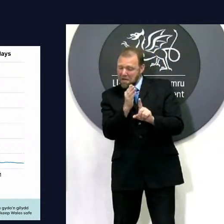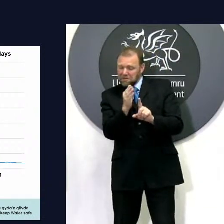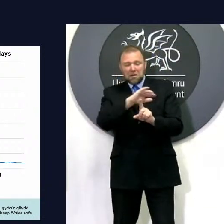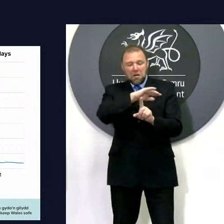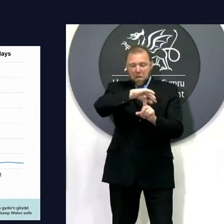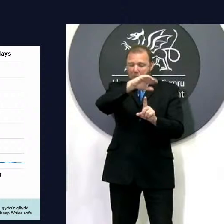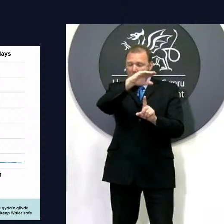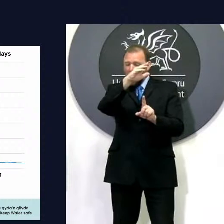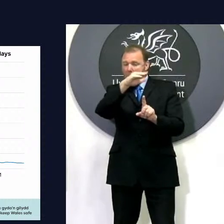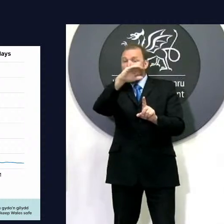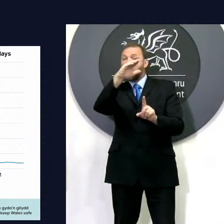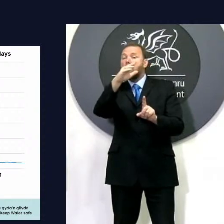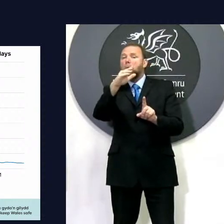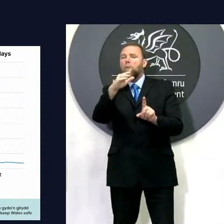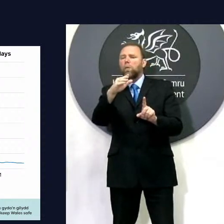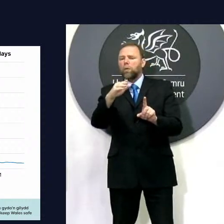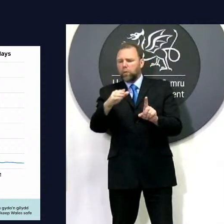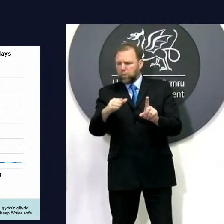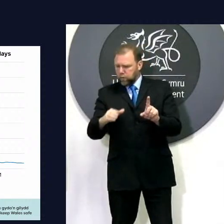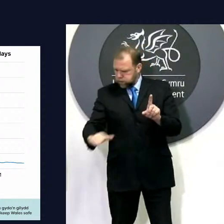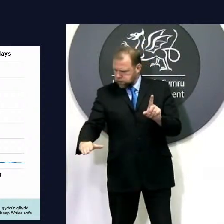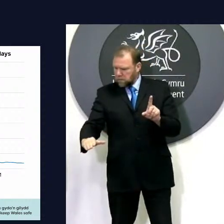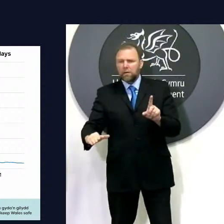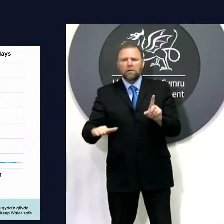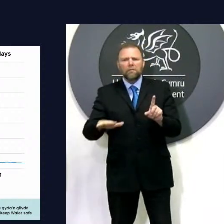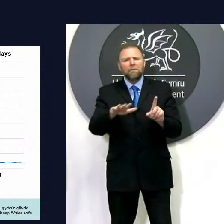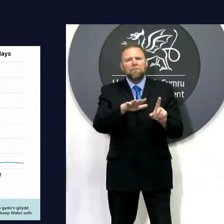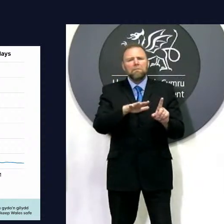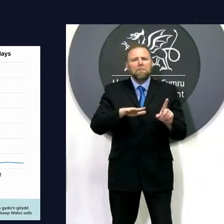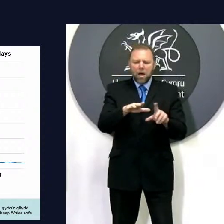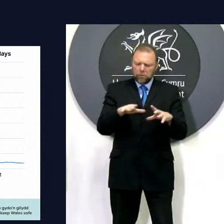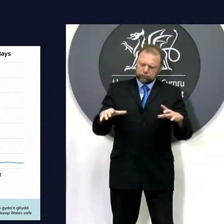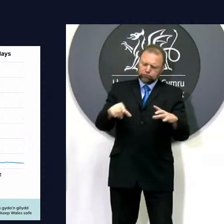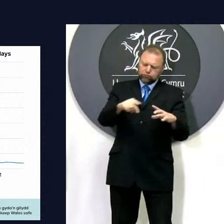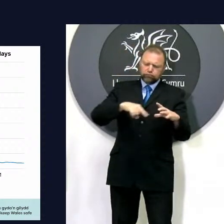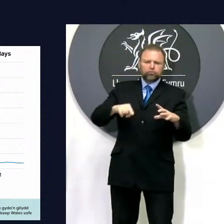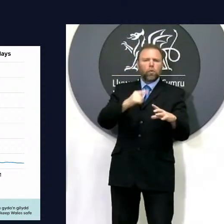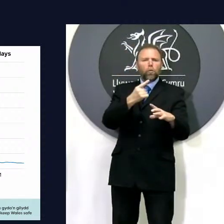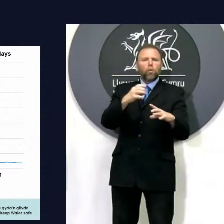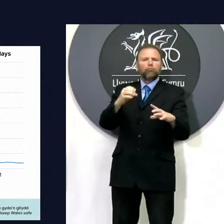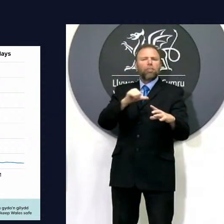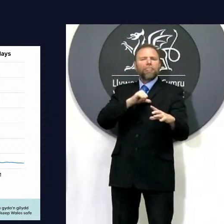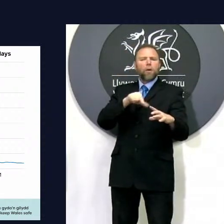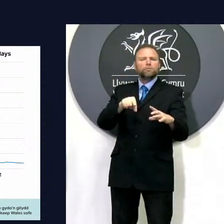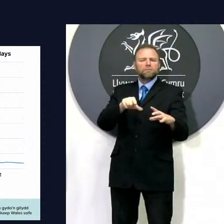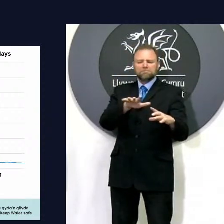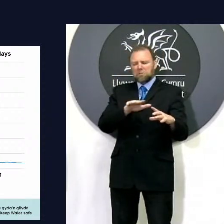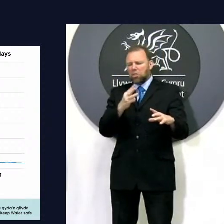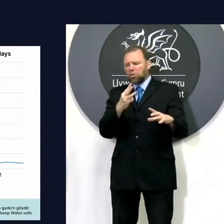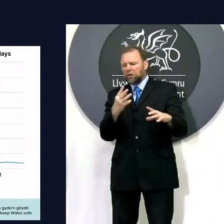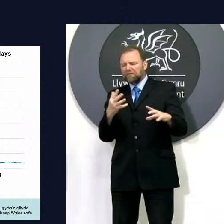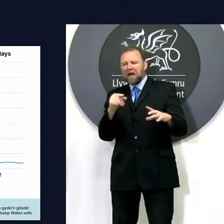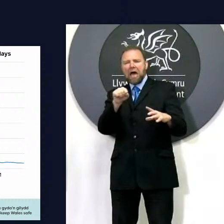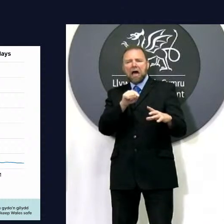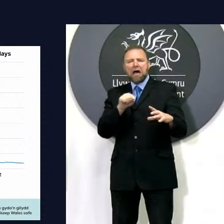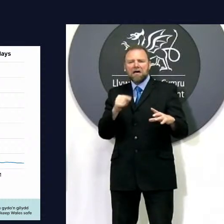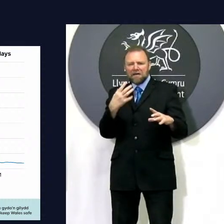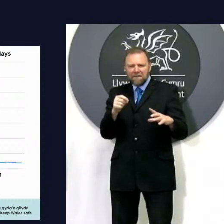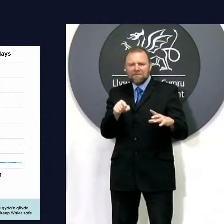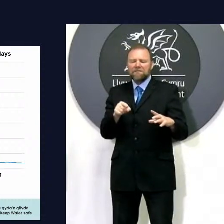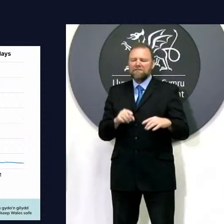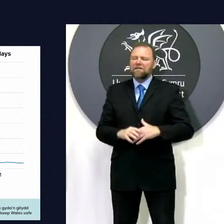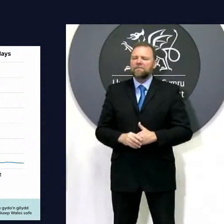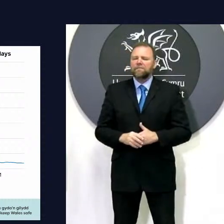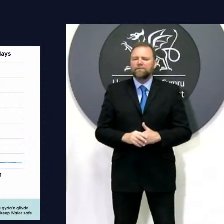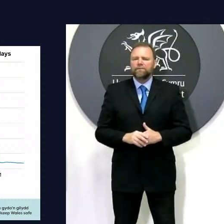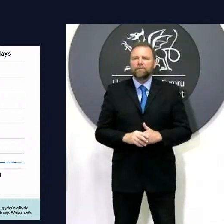dropped right back down again to around about 35 per 100,000 at the moment. And with that, the positivity